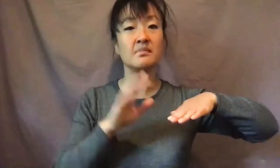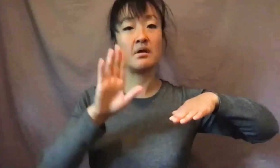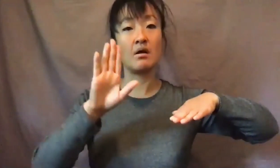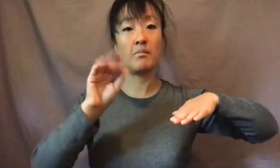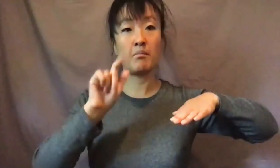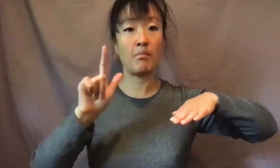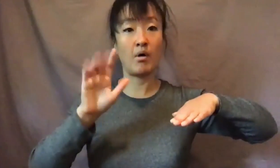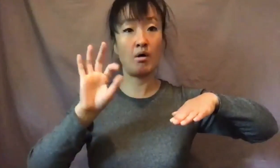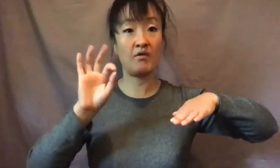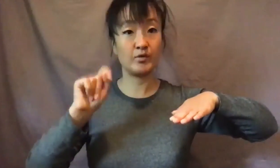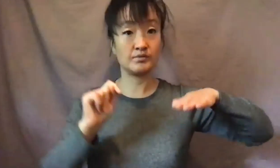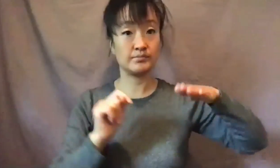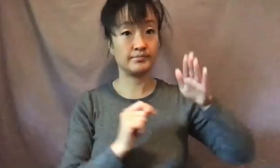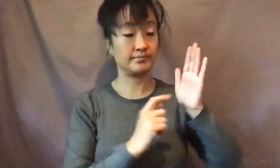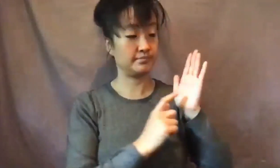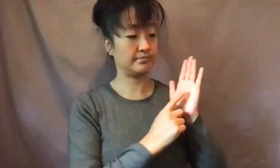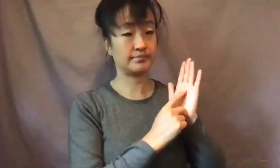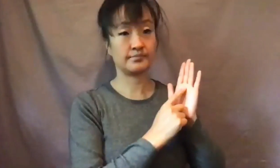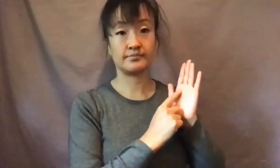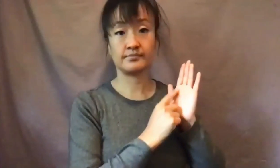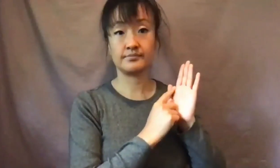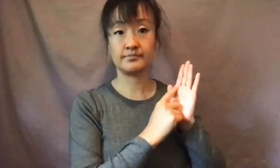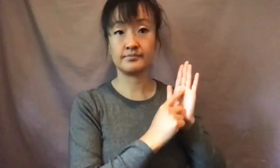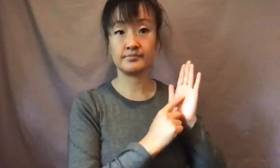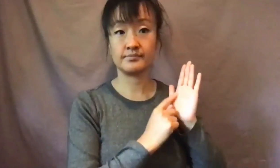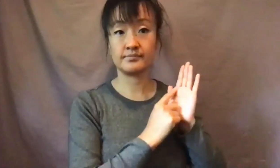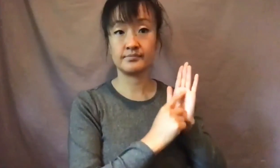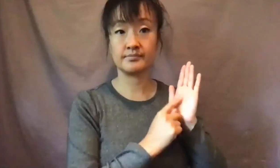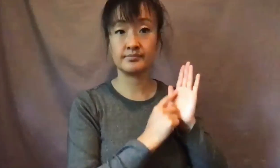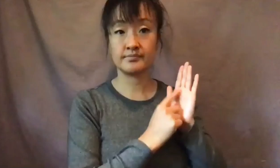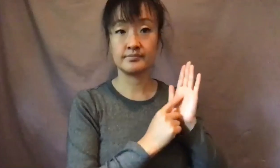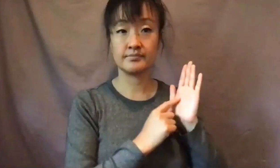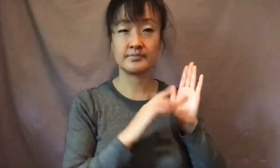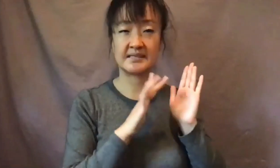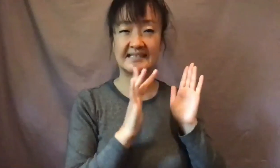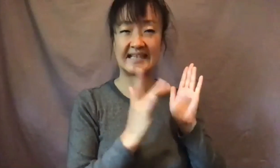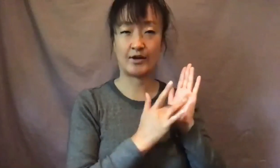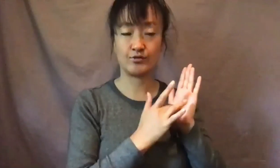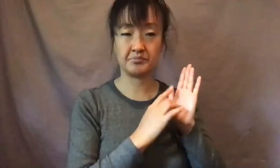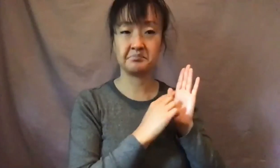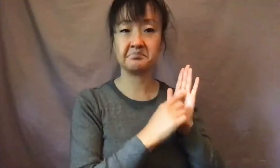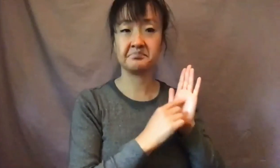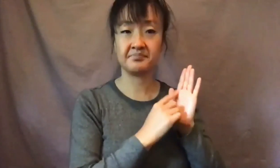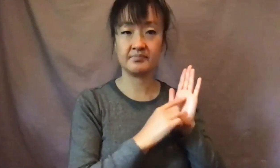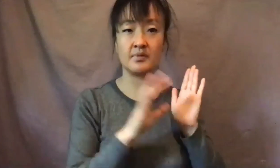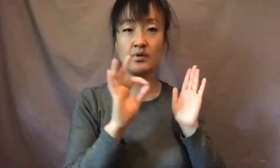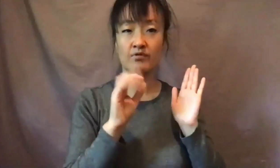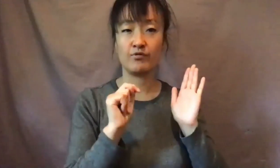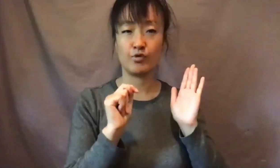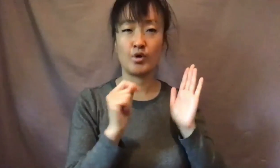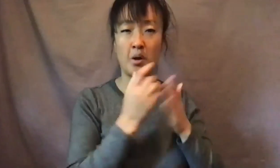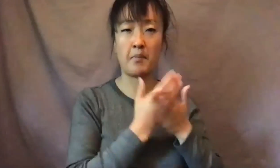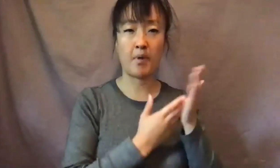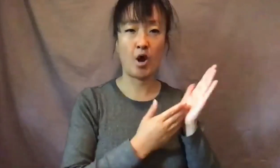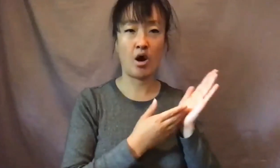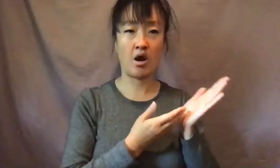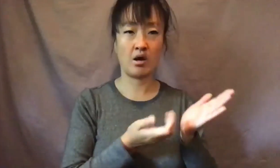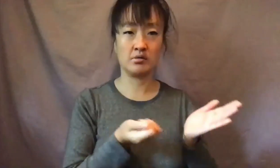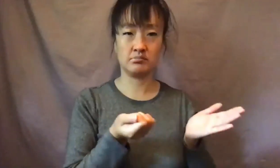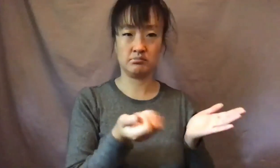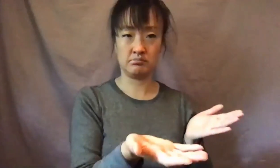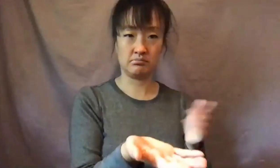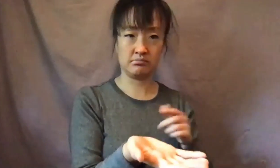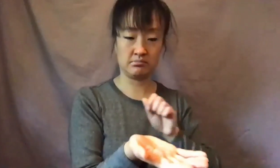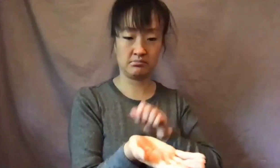is, sort of around this, what's in the center, kind of where the foot part of where Spider-Man would be shooting out his web,